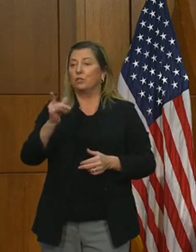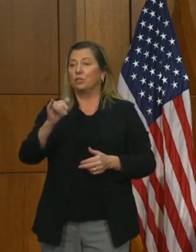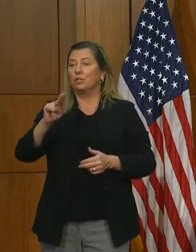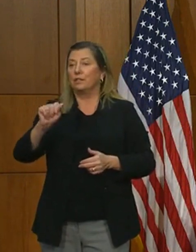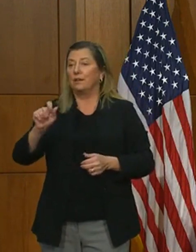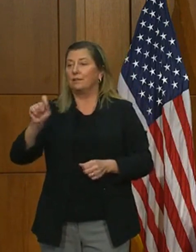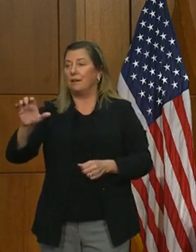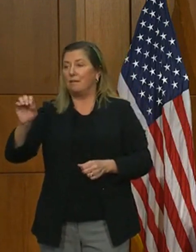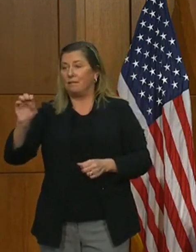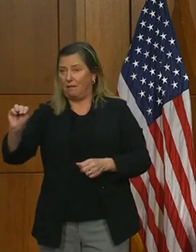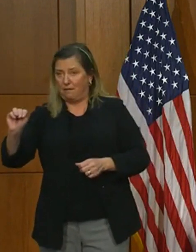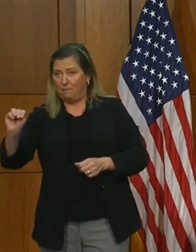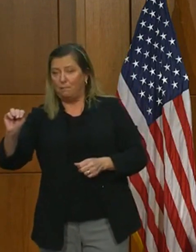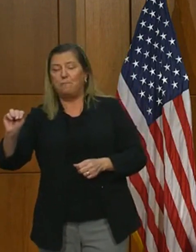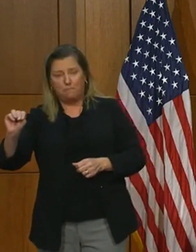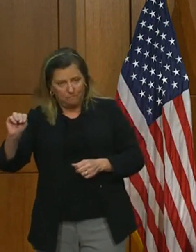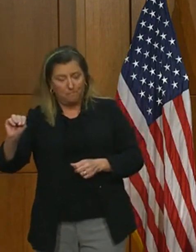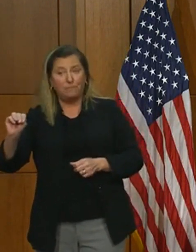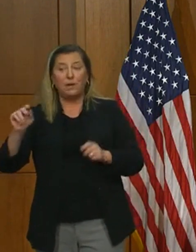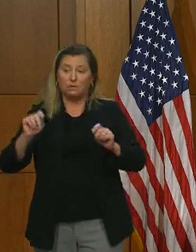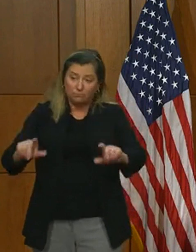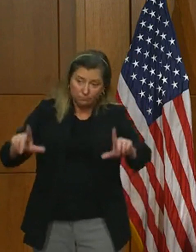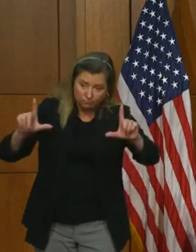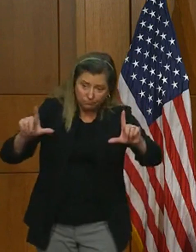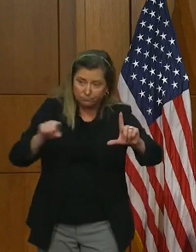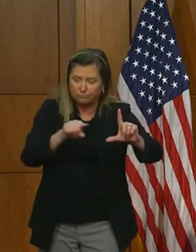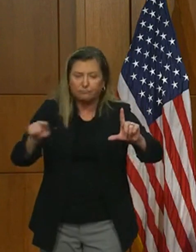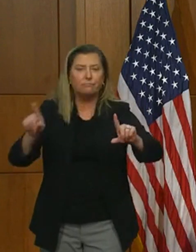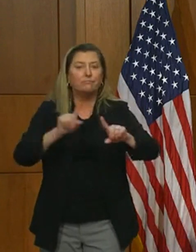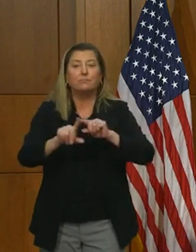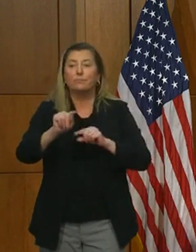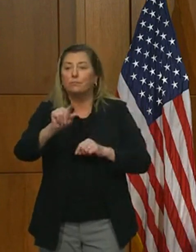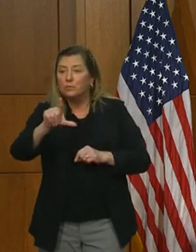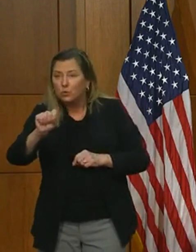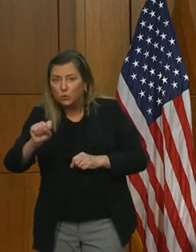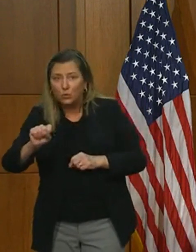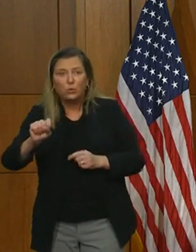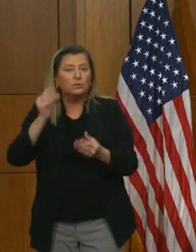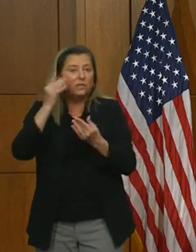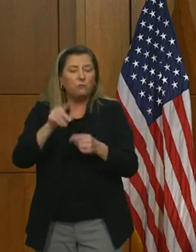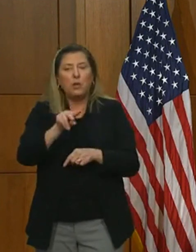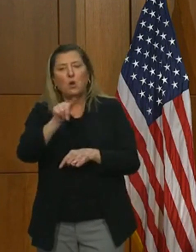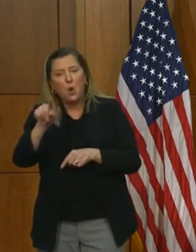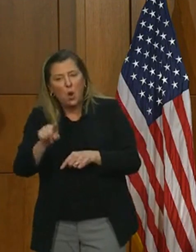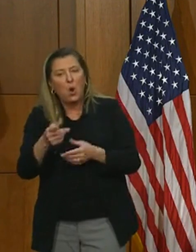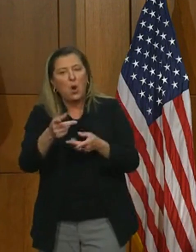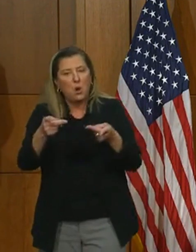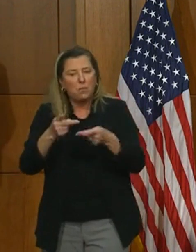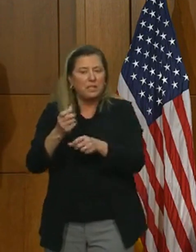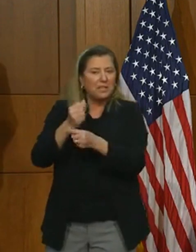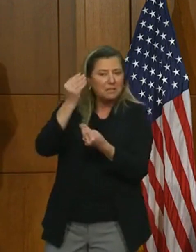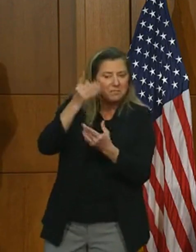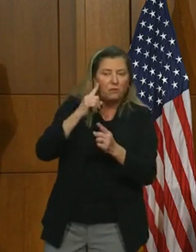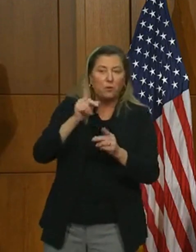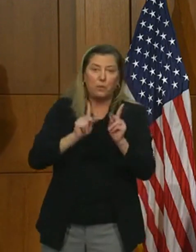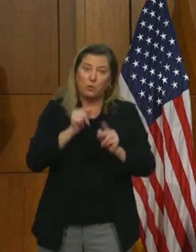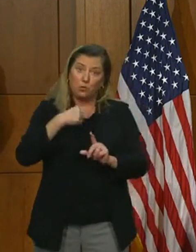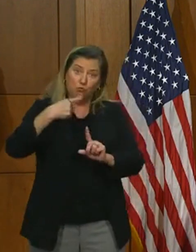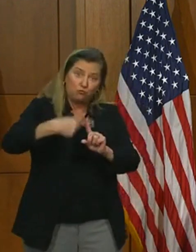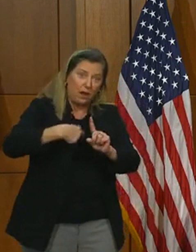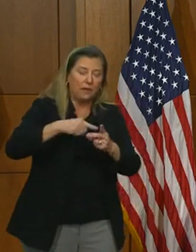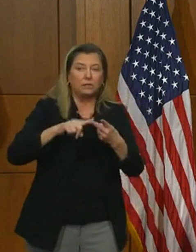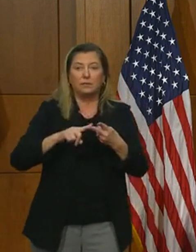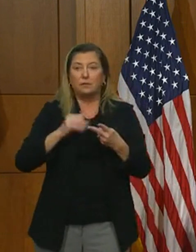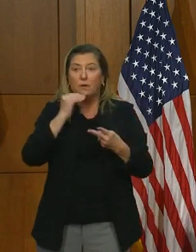stayhomevirginia.com. There you can find tools, information, and resources for renters, homeowners, landlords,